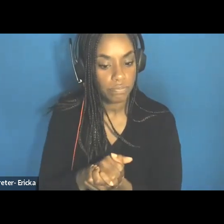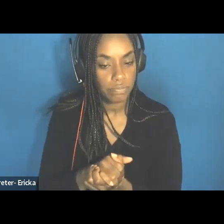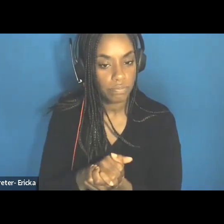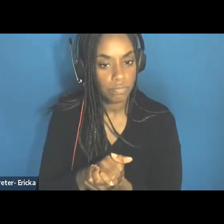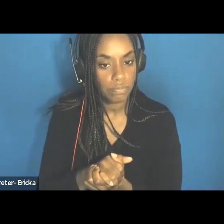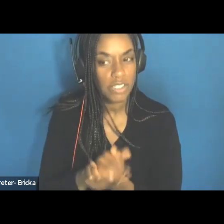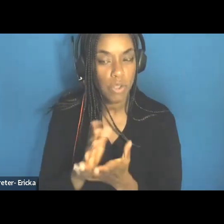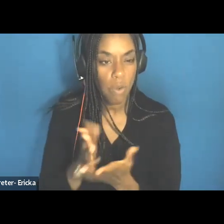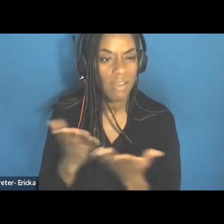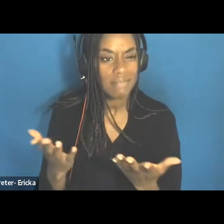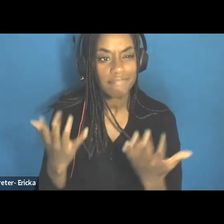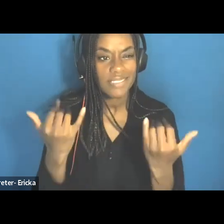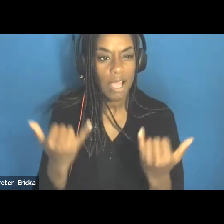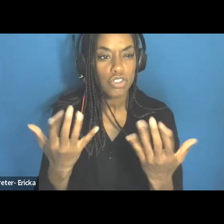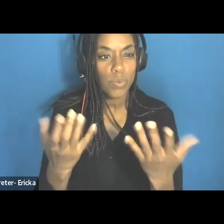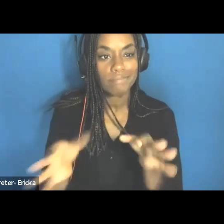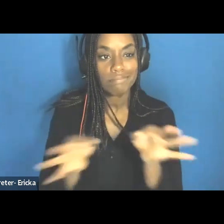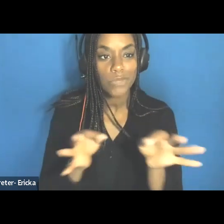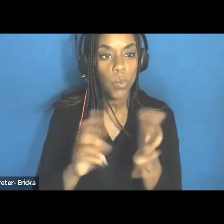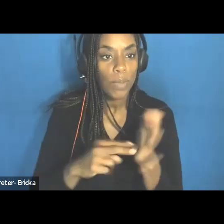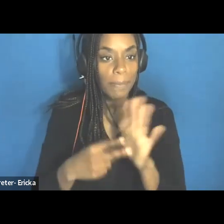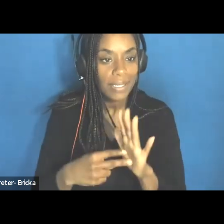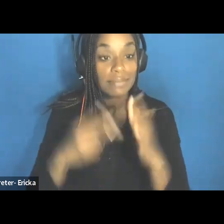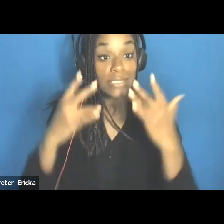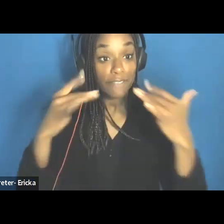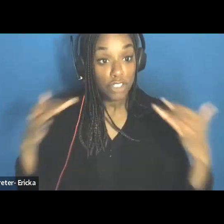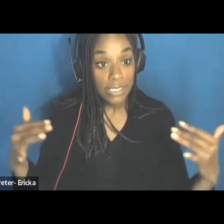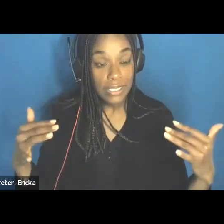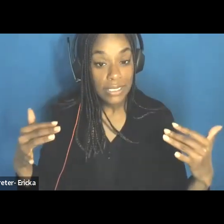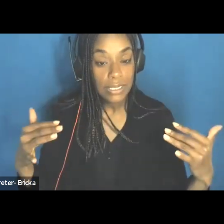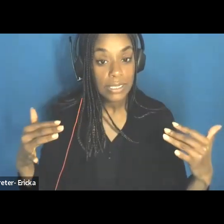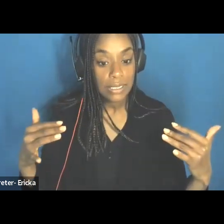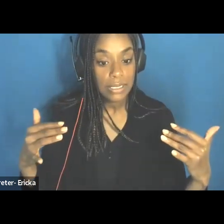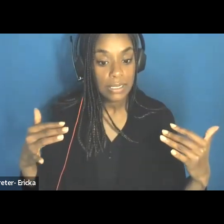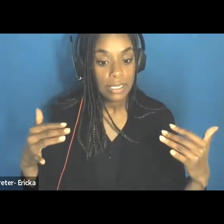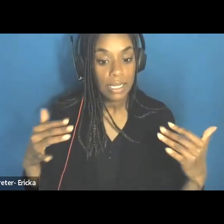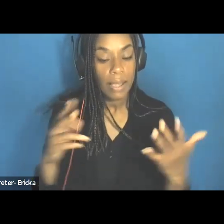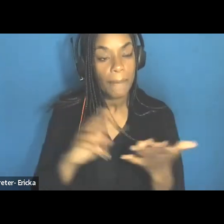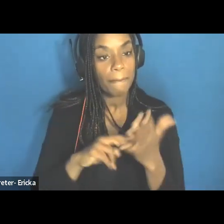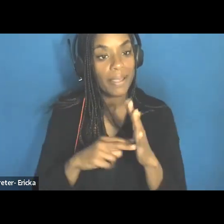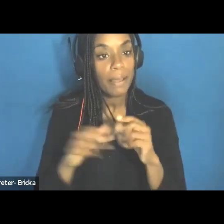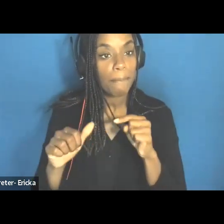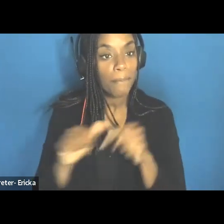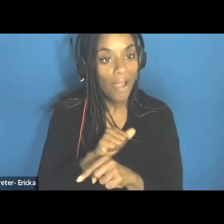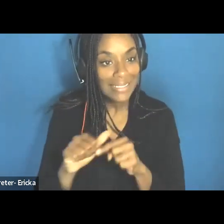do we mean by this? When we mean diversity, we mean taking practice of